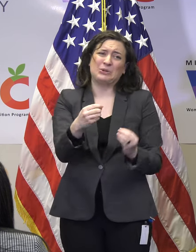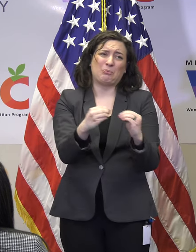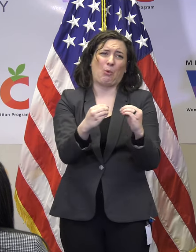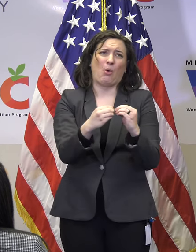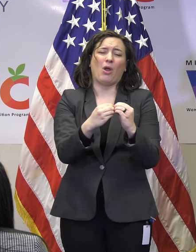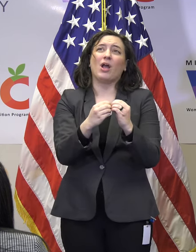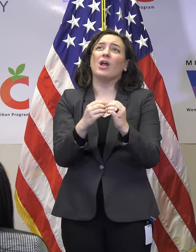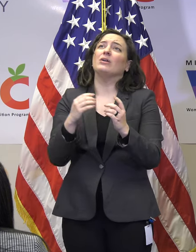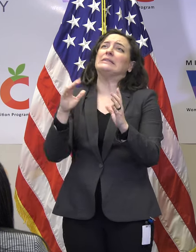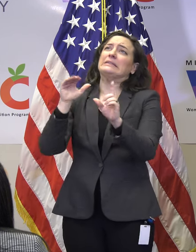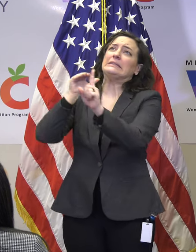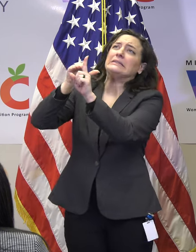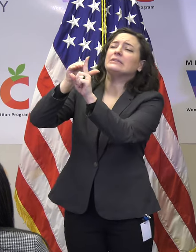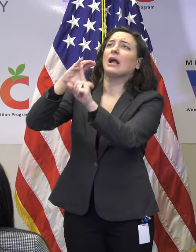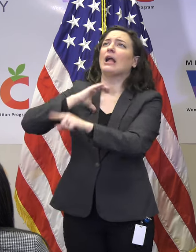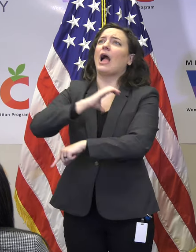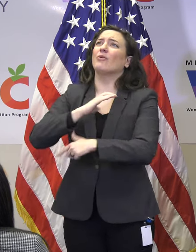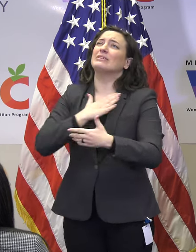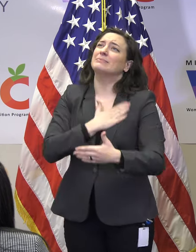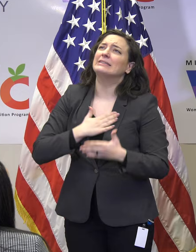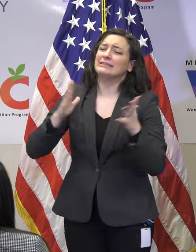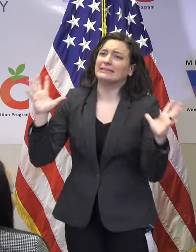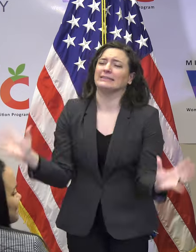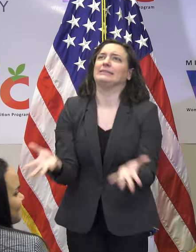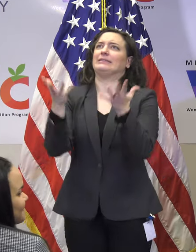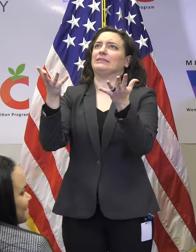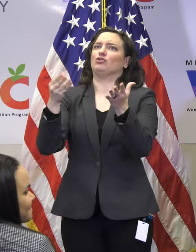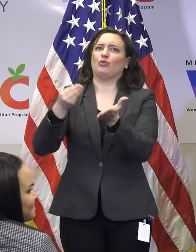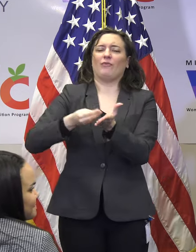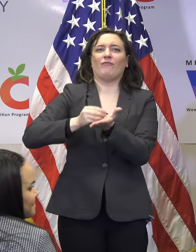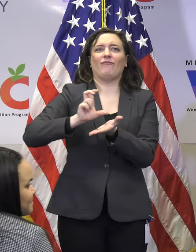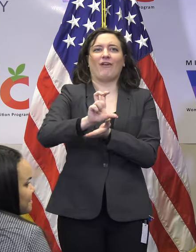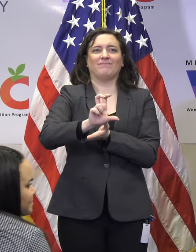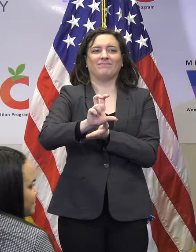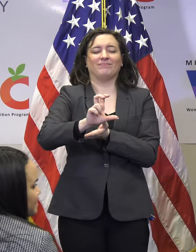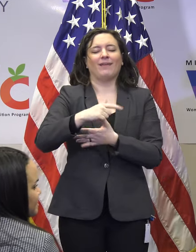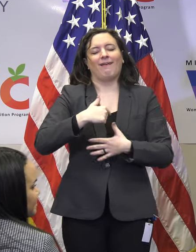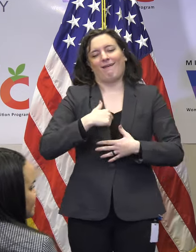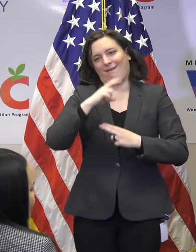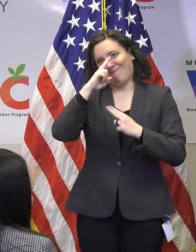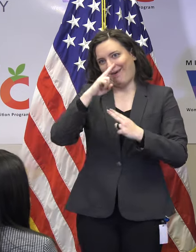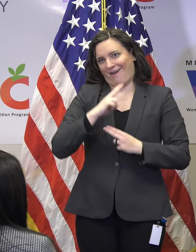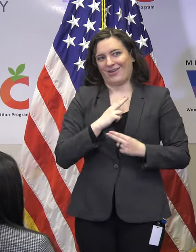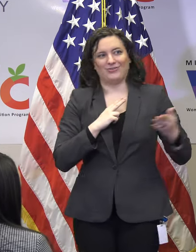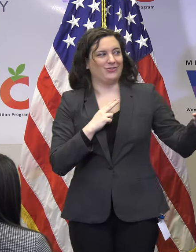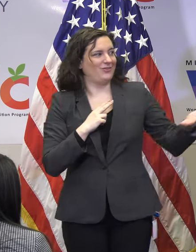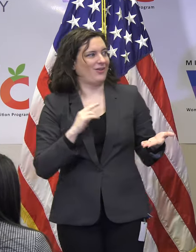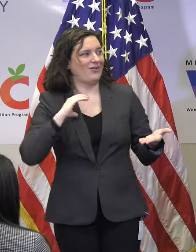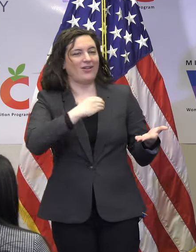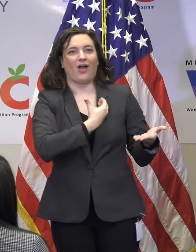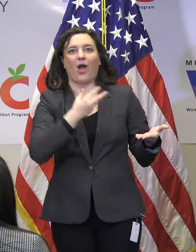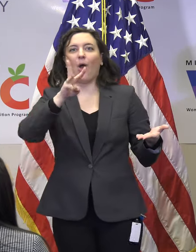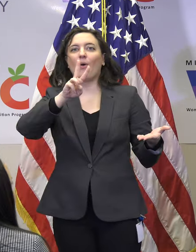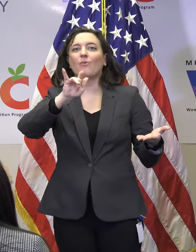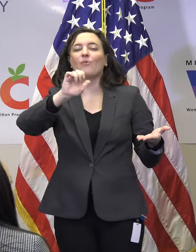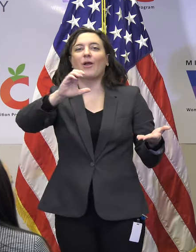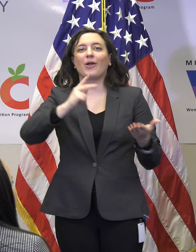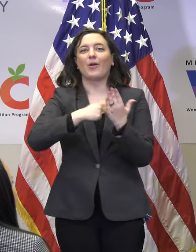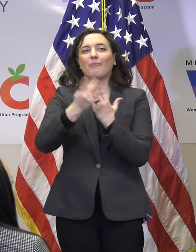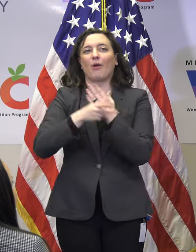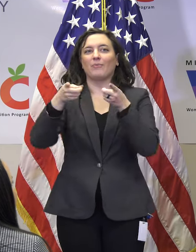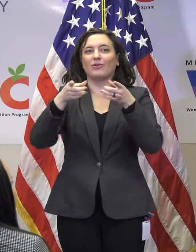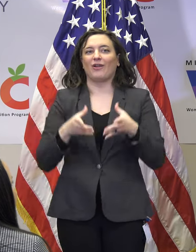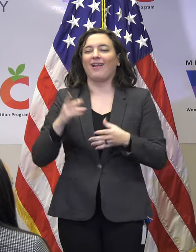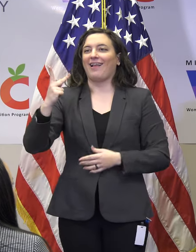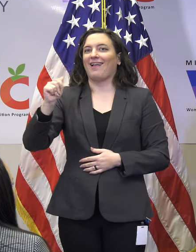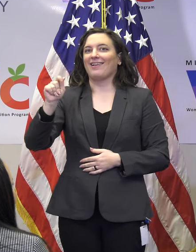these programs. It is my distinct pleasure now to introduce our WIC program director, Kate Franken, from the Minnesota Department